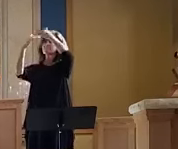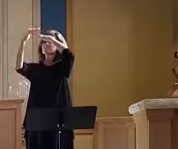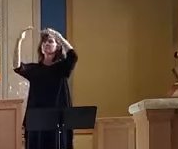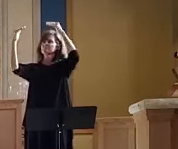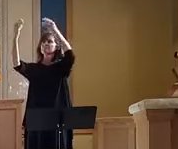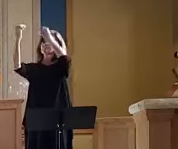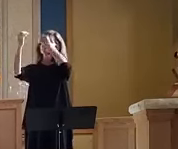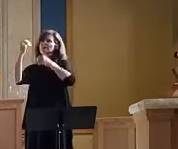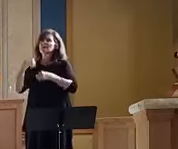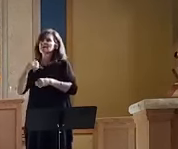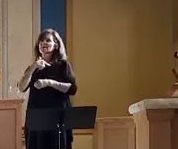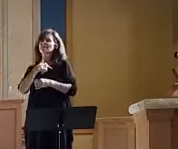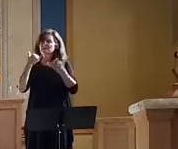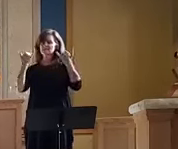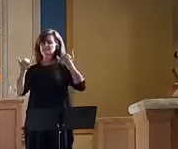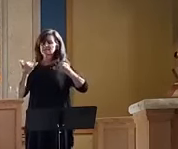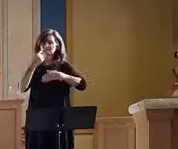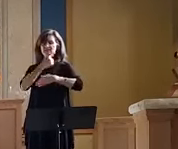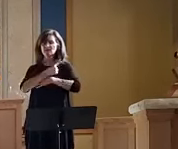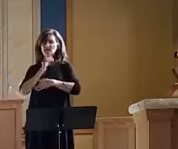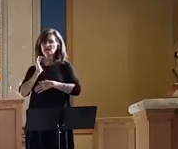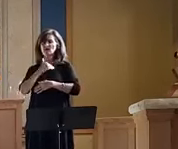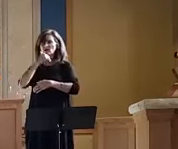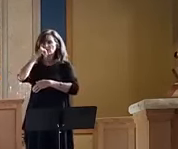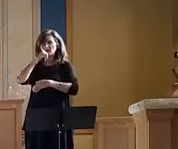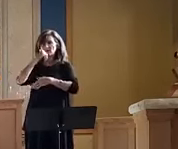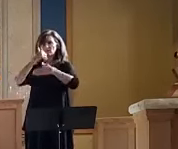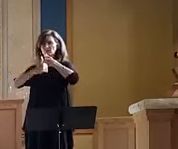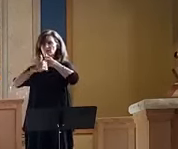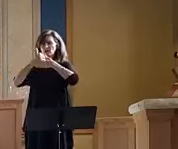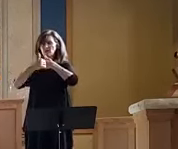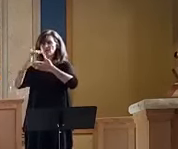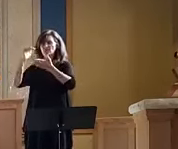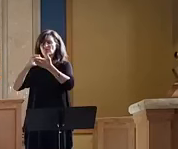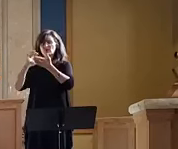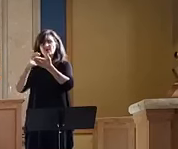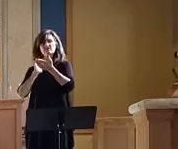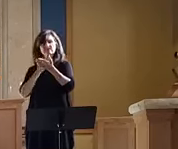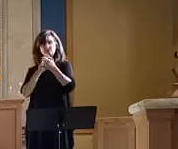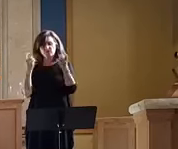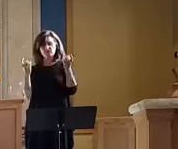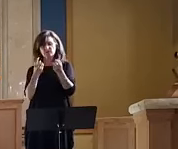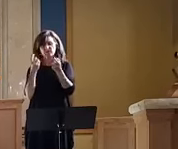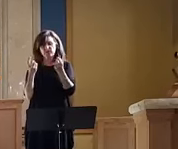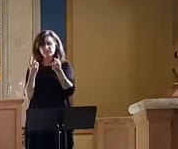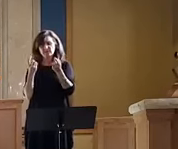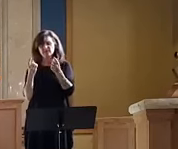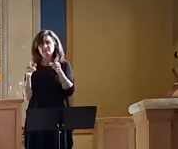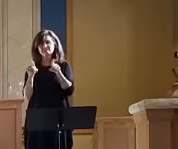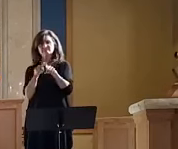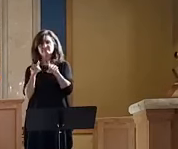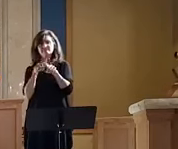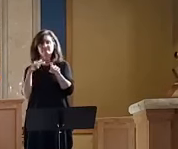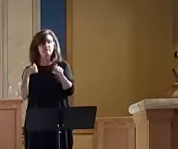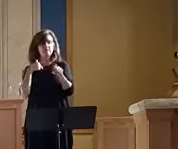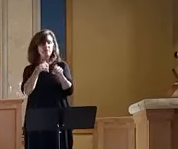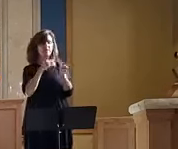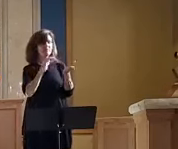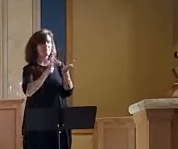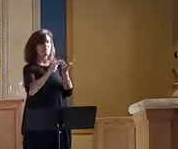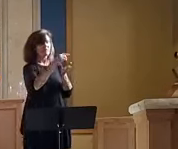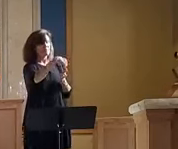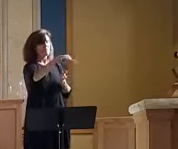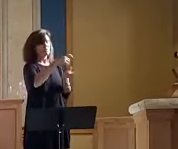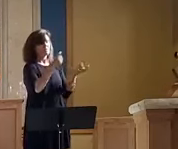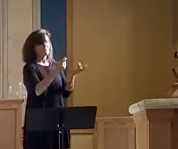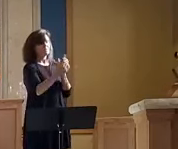in heaven. Give us this day our daily bread, and forgive us our trespasses, as we